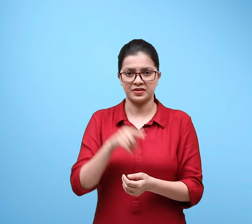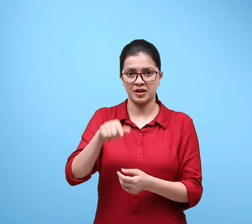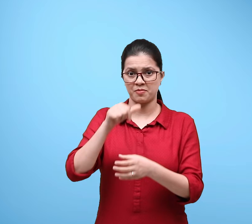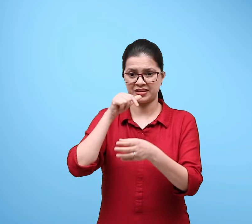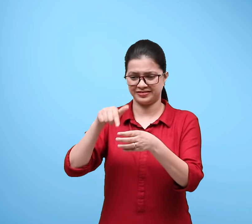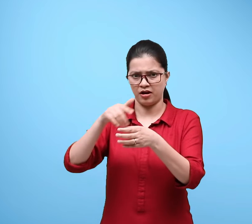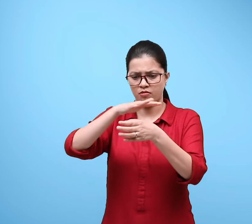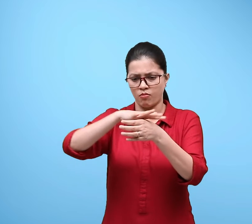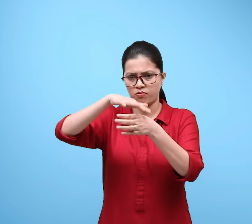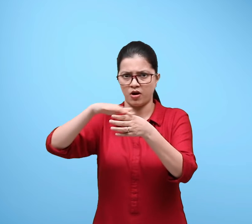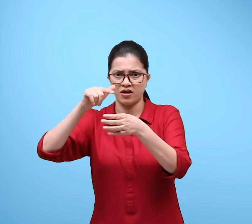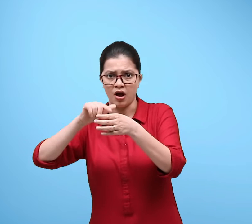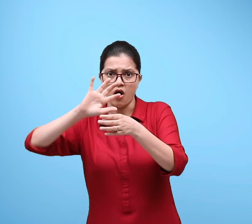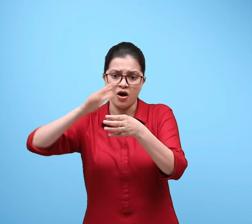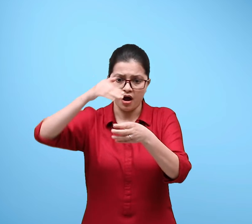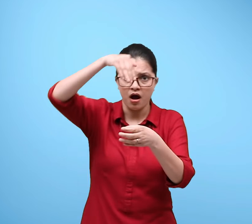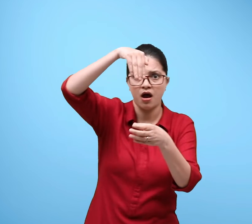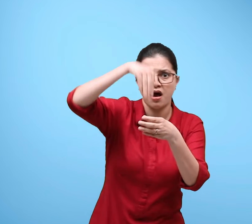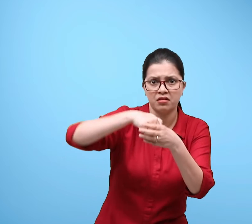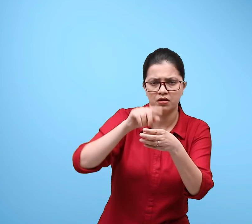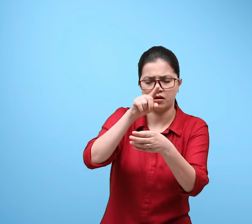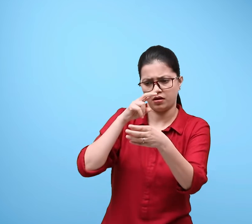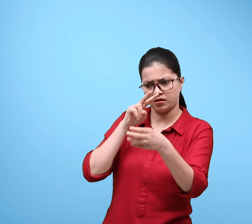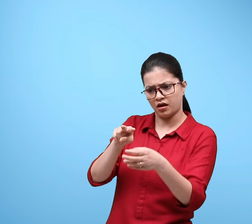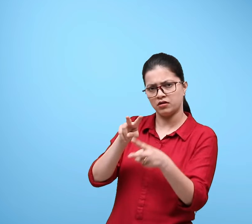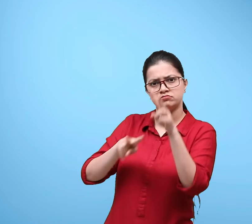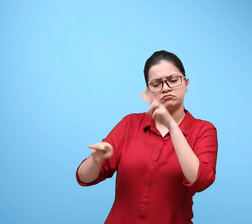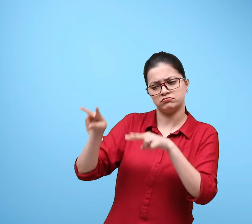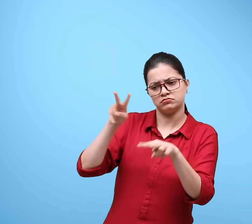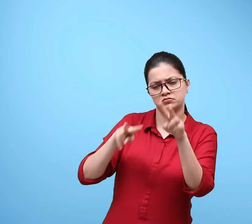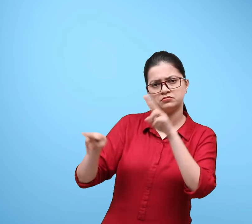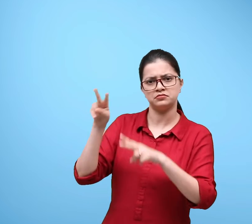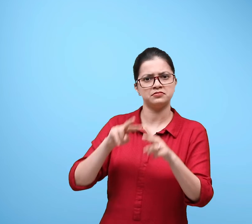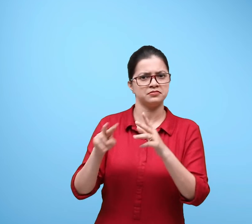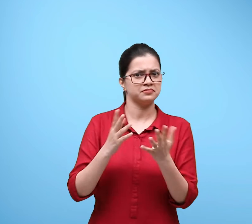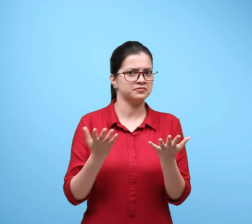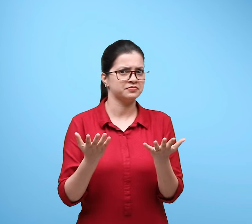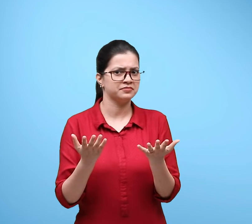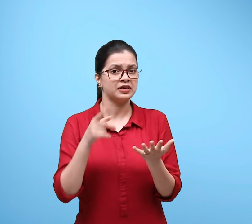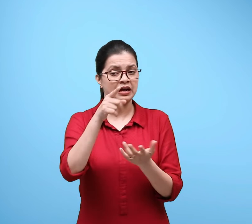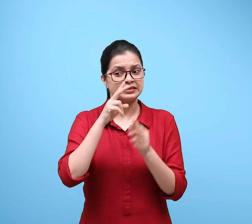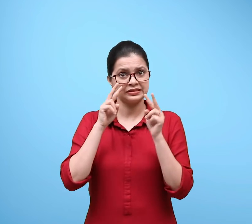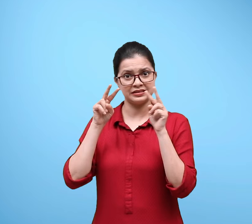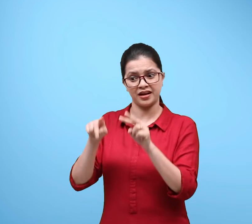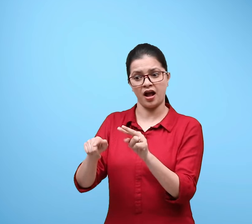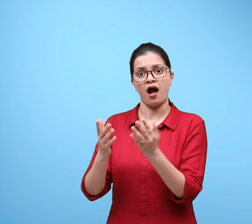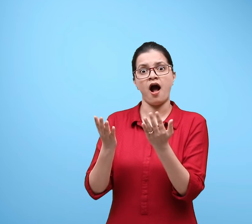They may float or sink in water or may be transparent, opaque or translucent.